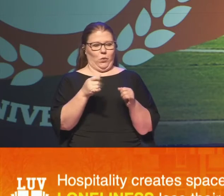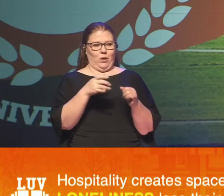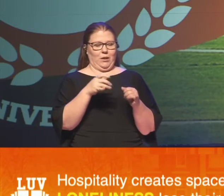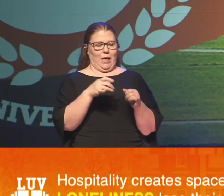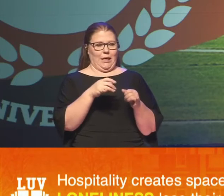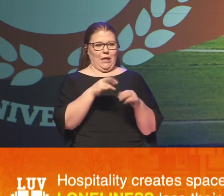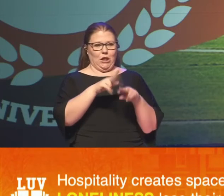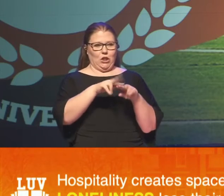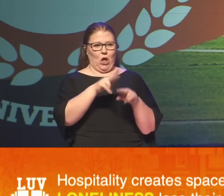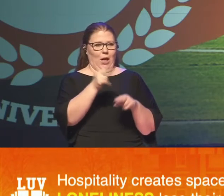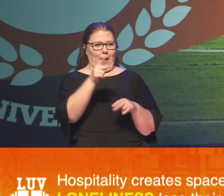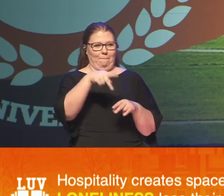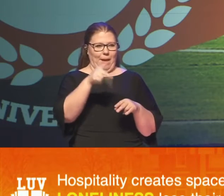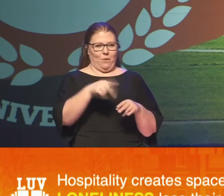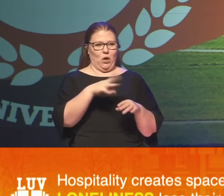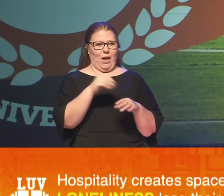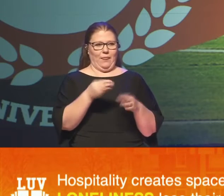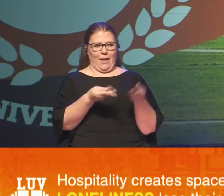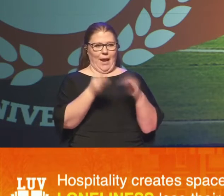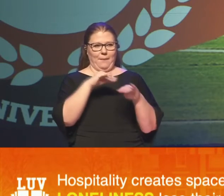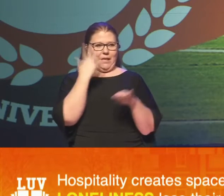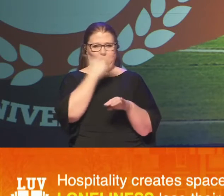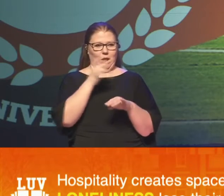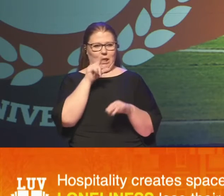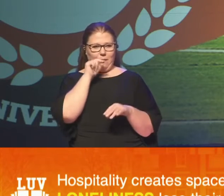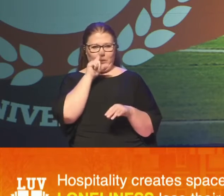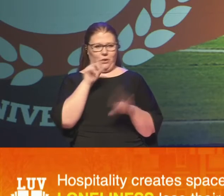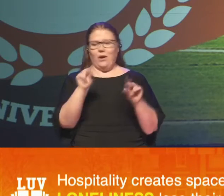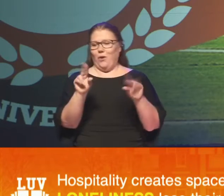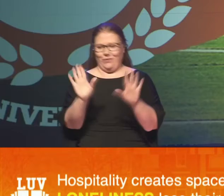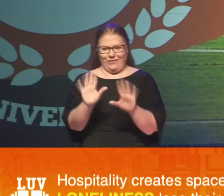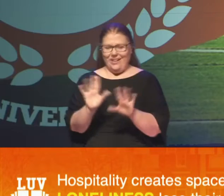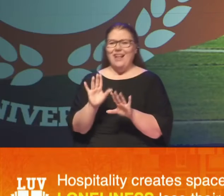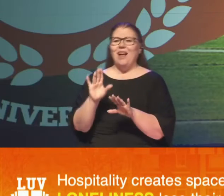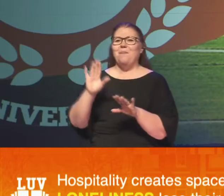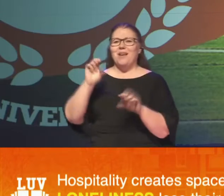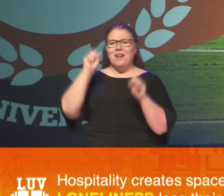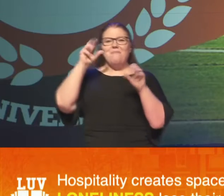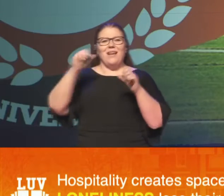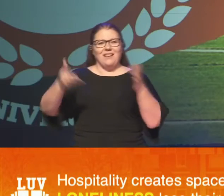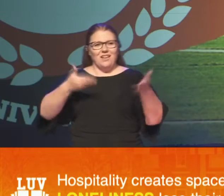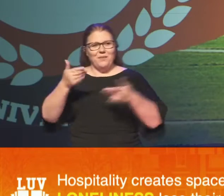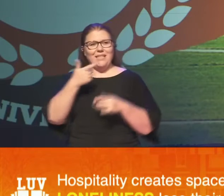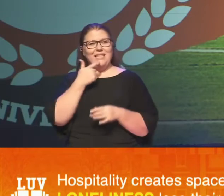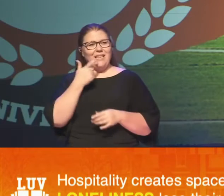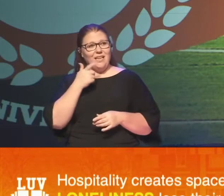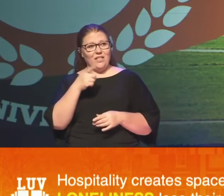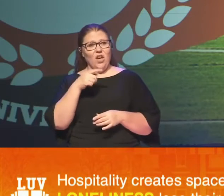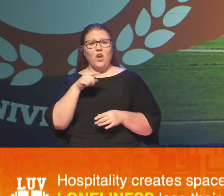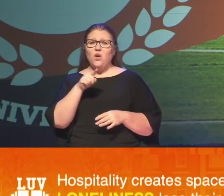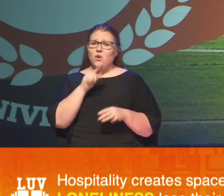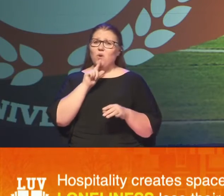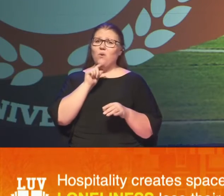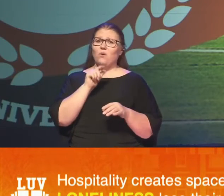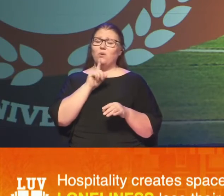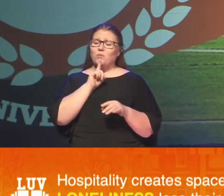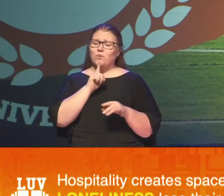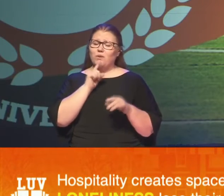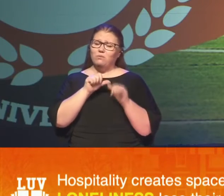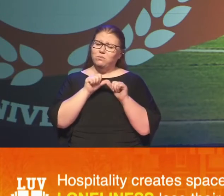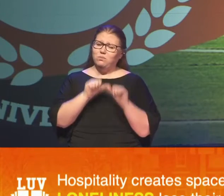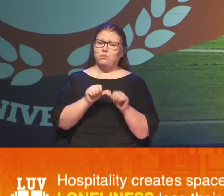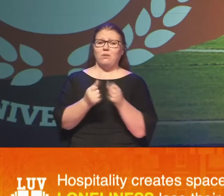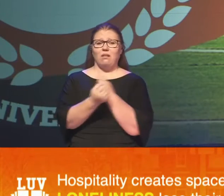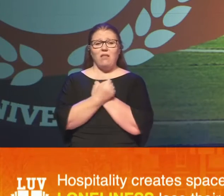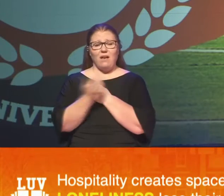Like, that's fine. But really amazing hospitality is this space that says you are unconditionally loved